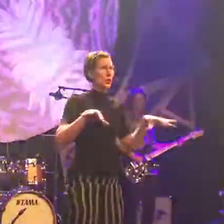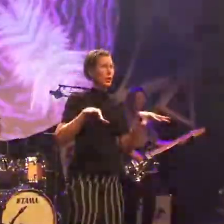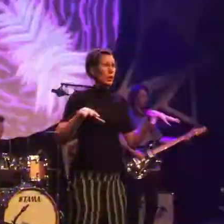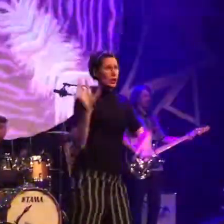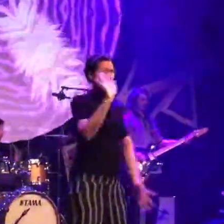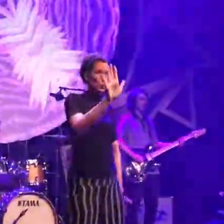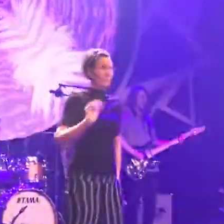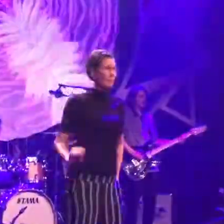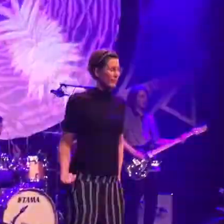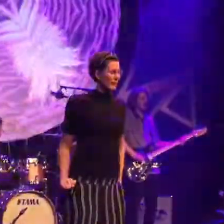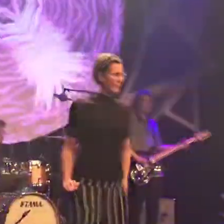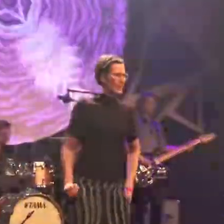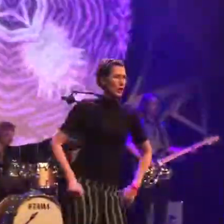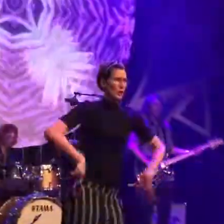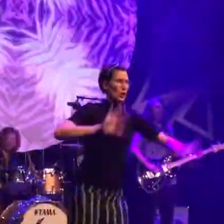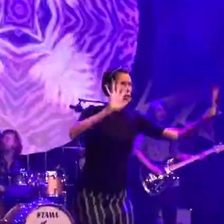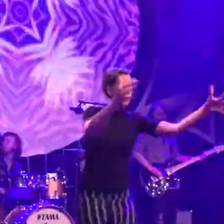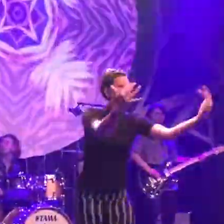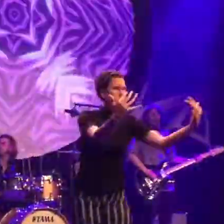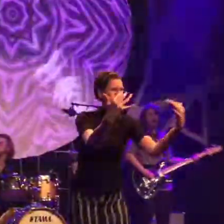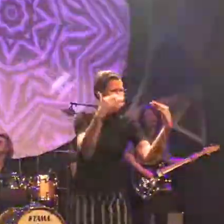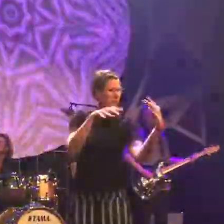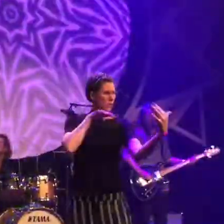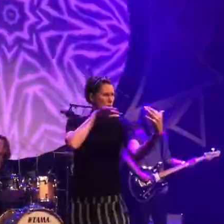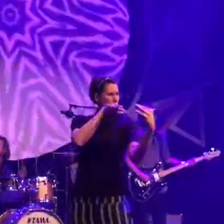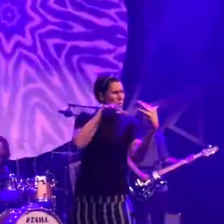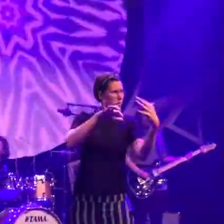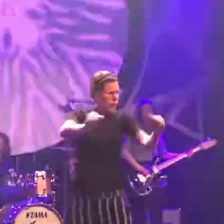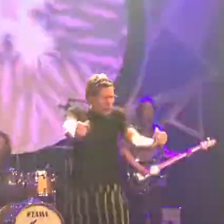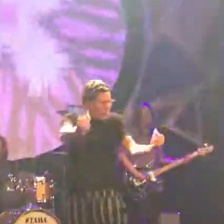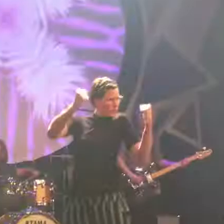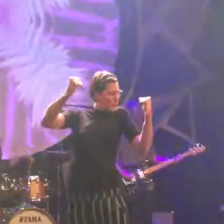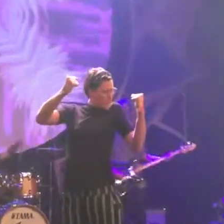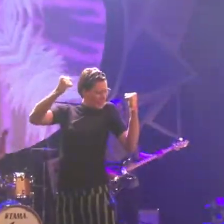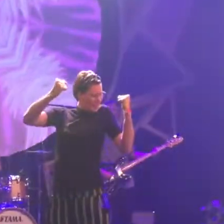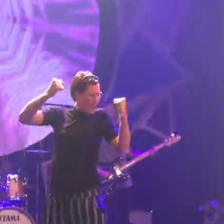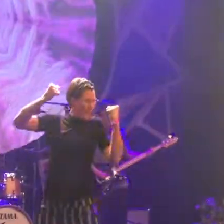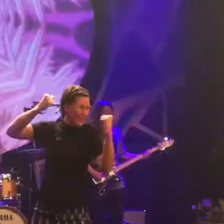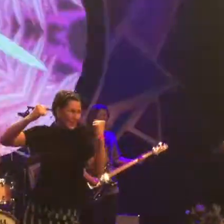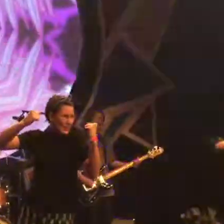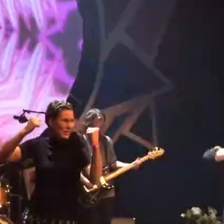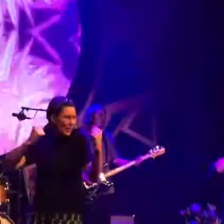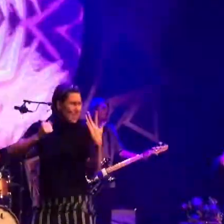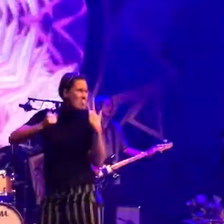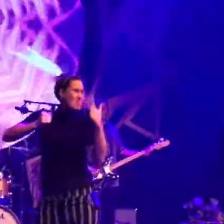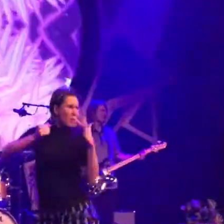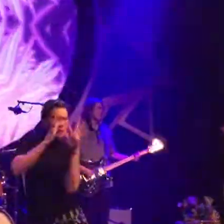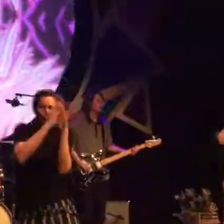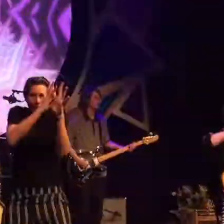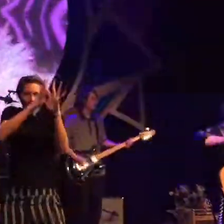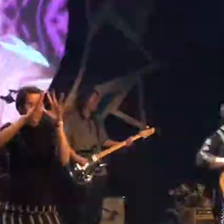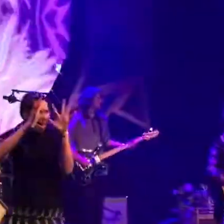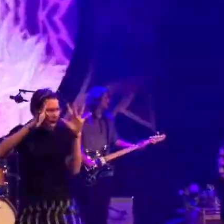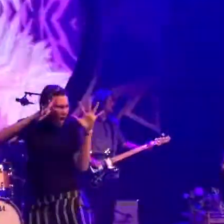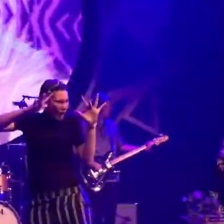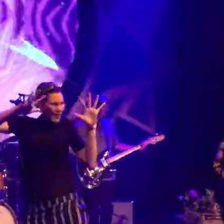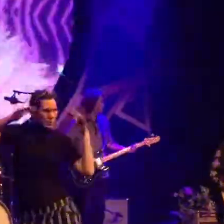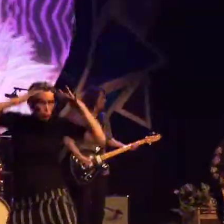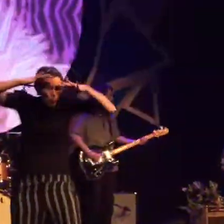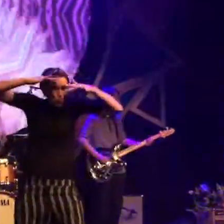Wubbies and me-goin' can't bite us. Wubbies and me-goin' can't Pain-caller-channel.